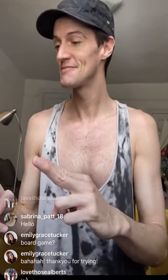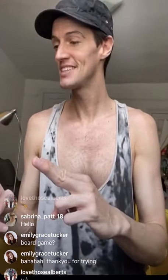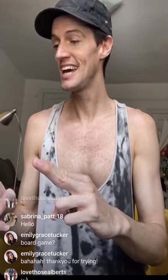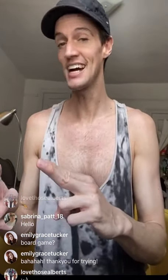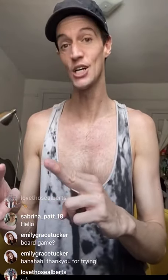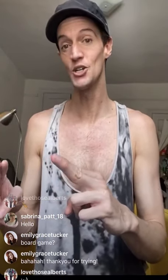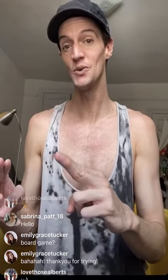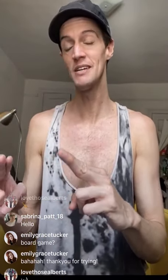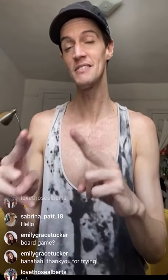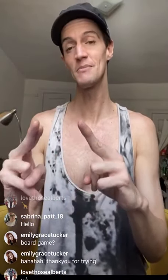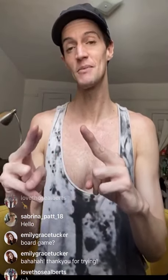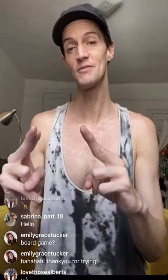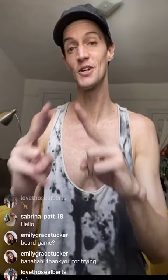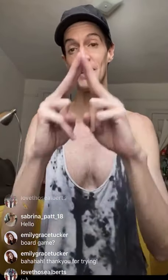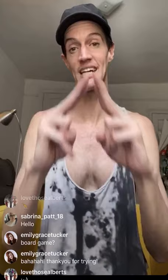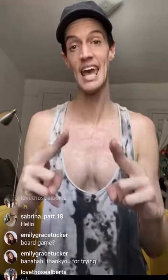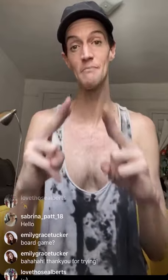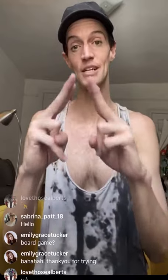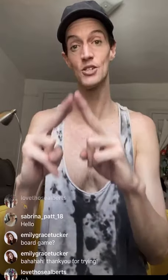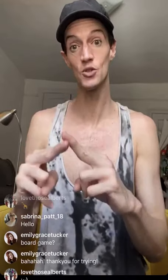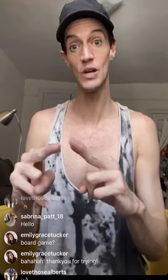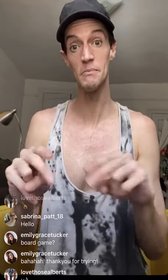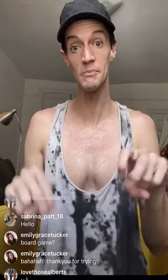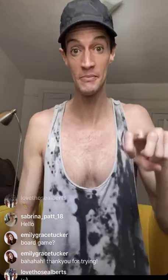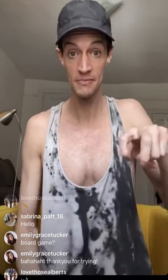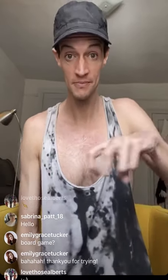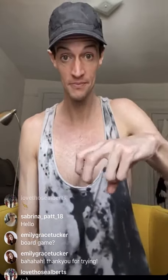Yeah, canoeing. Sometimes if you go on a camping trip,